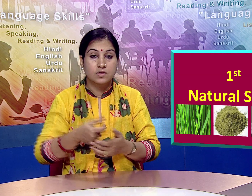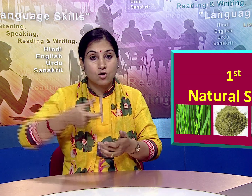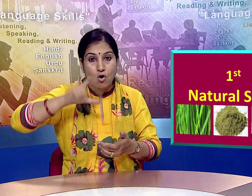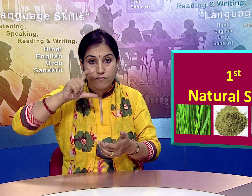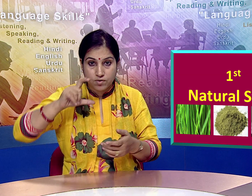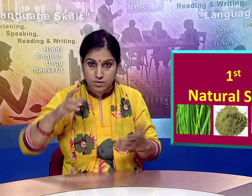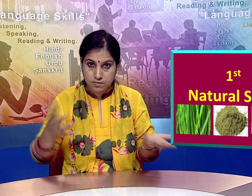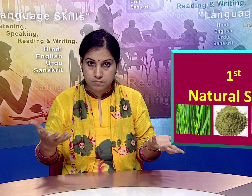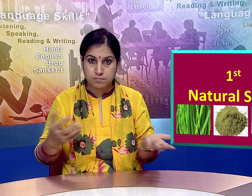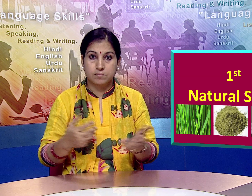coffee,